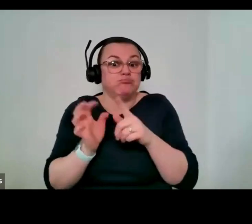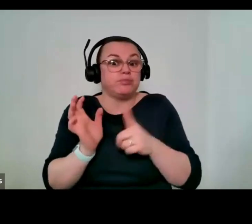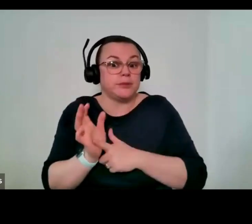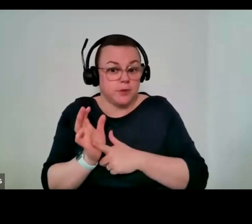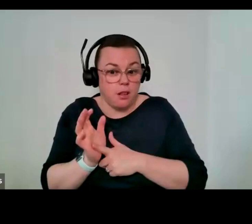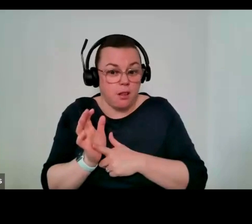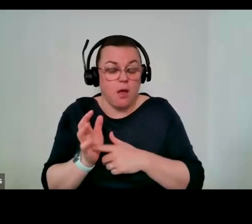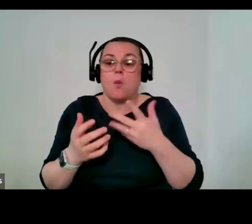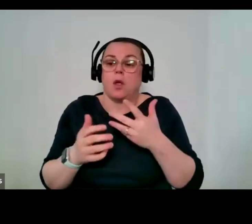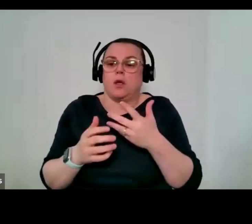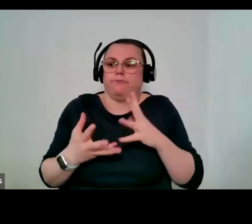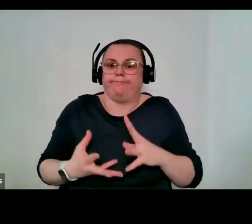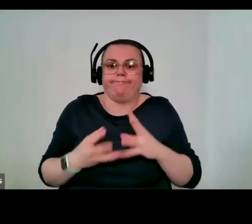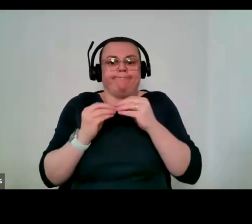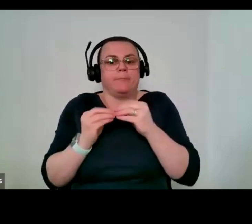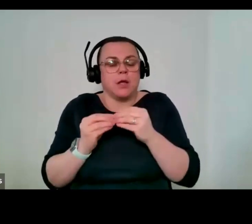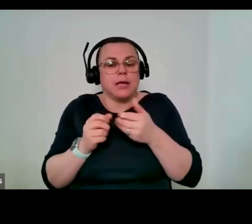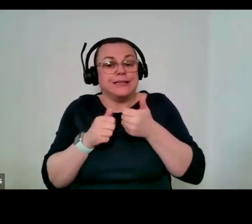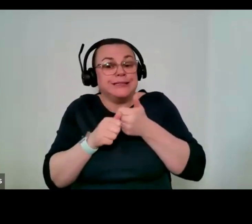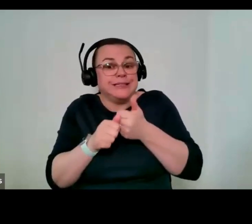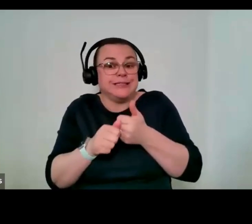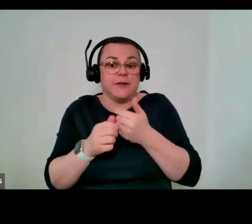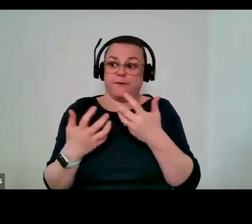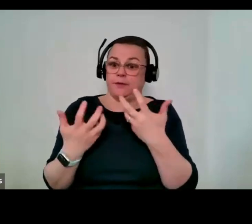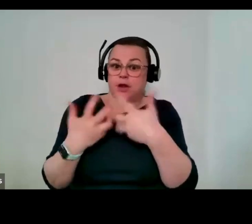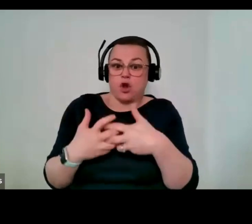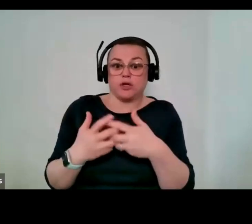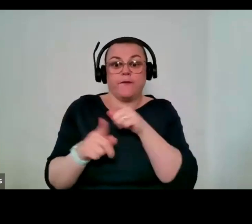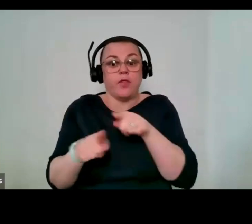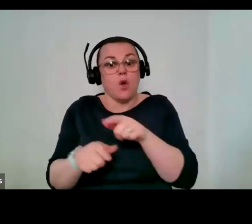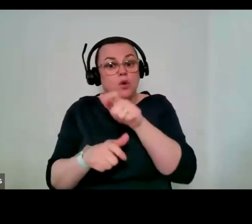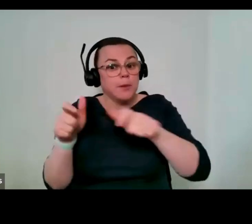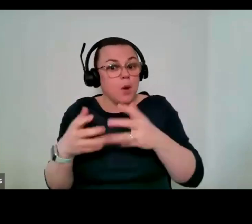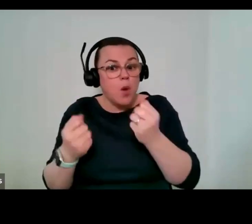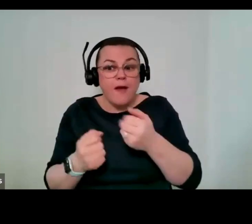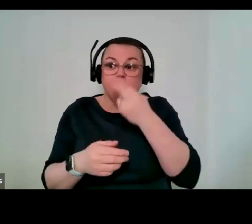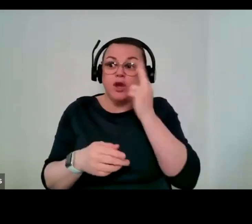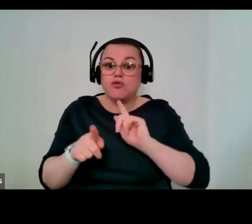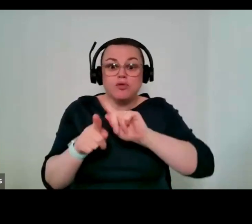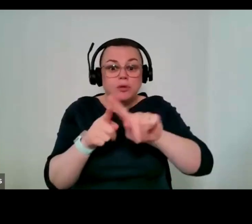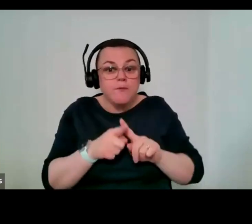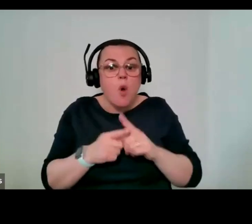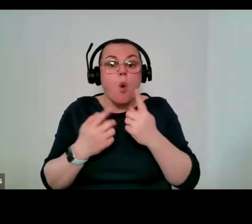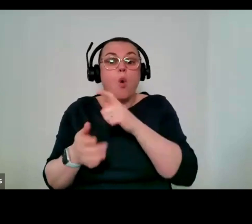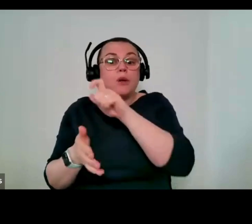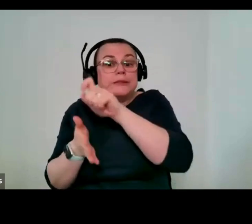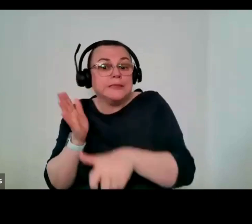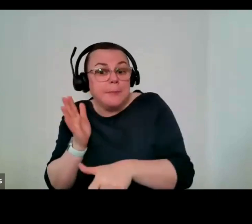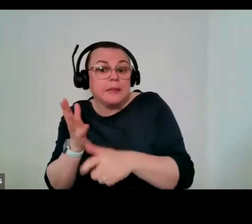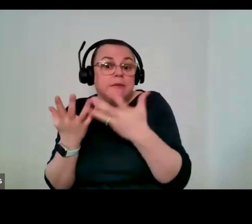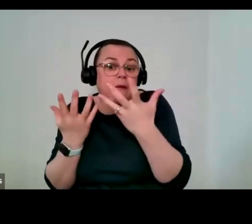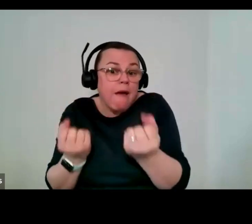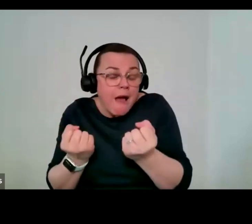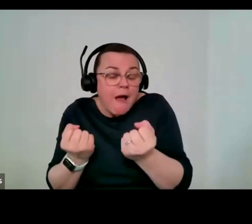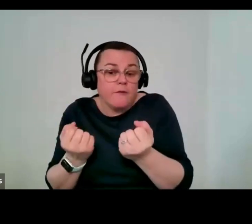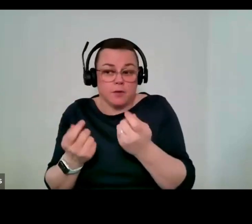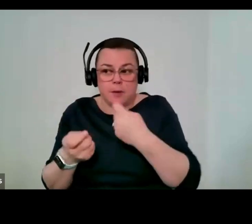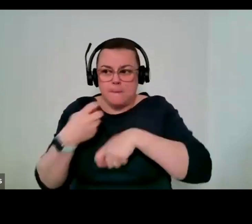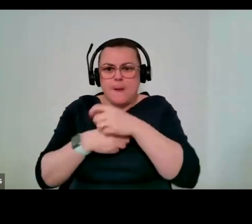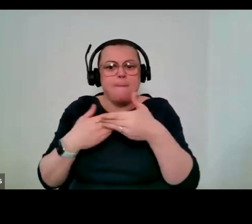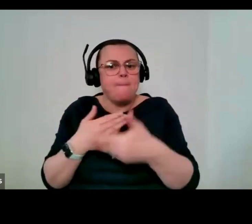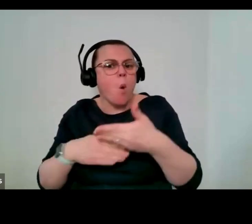technology to help people who are neurodivergent or who have disabilities to be more